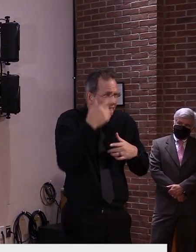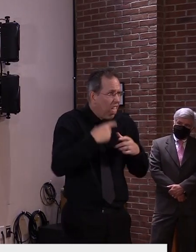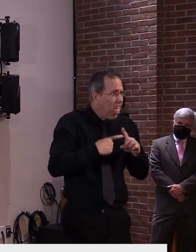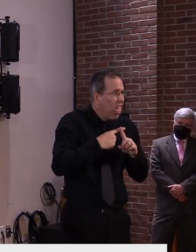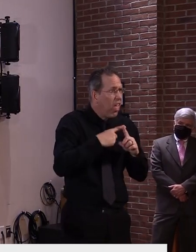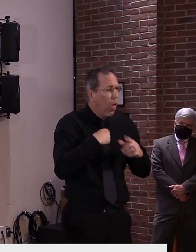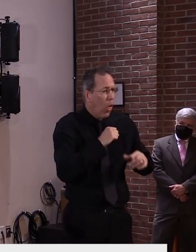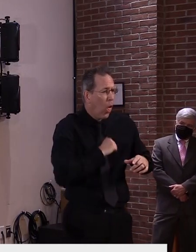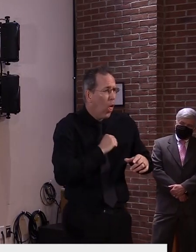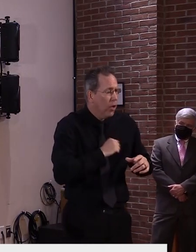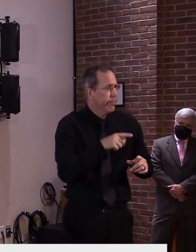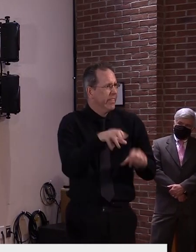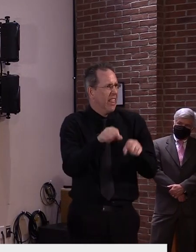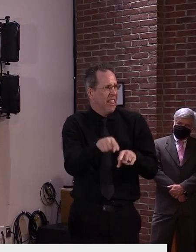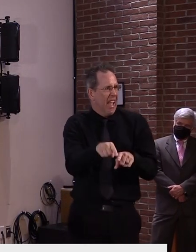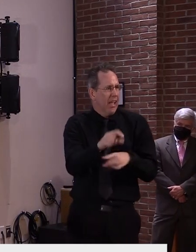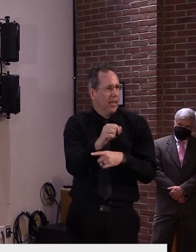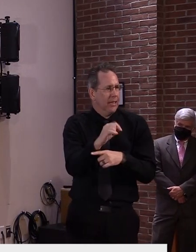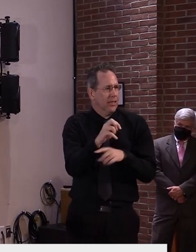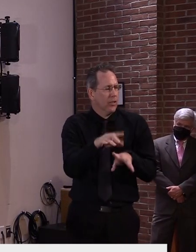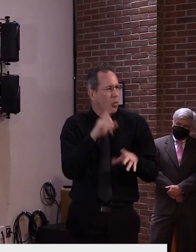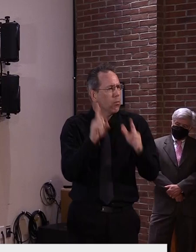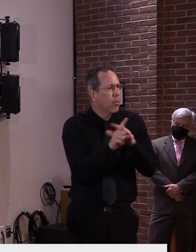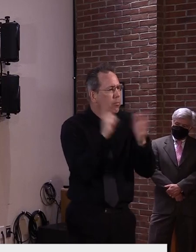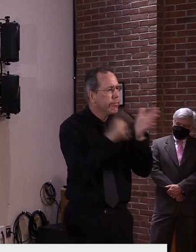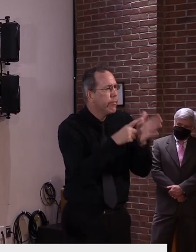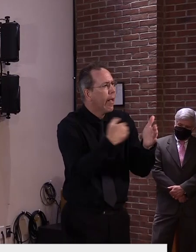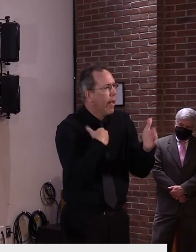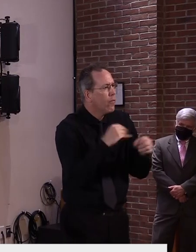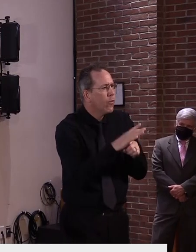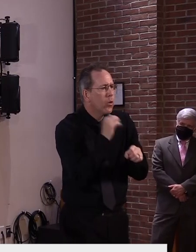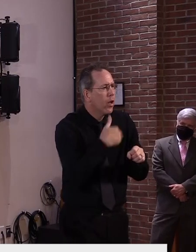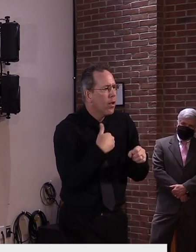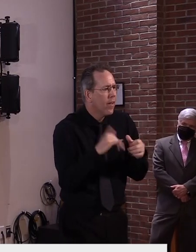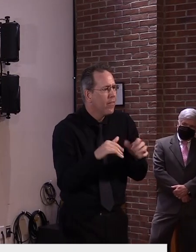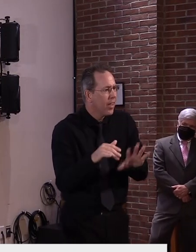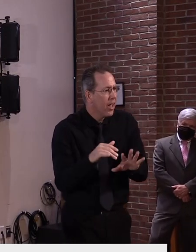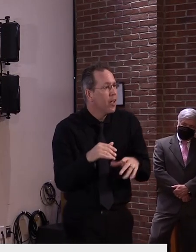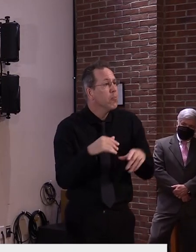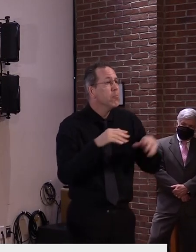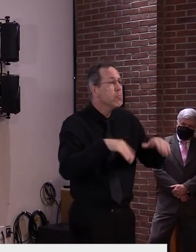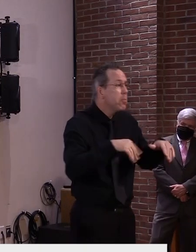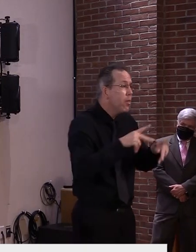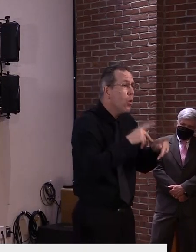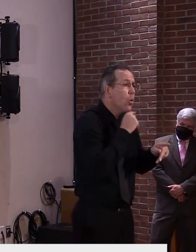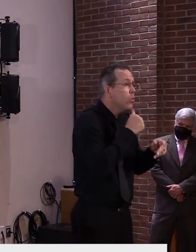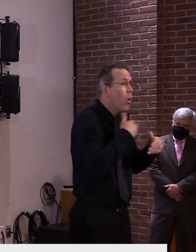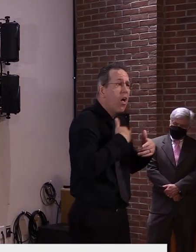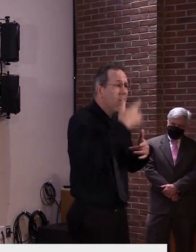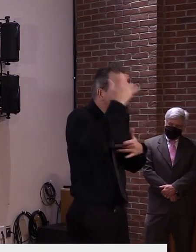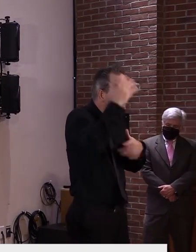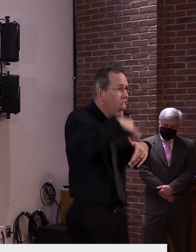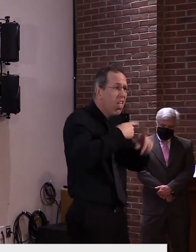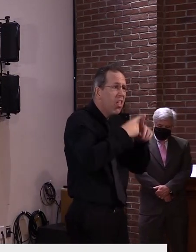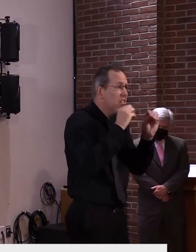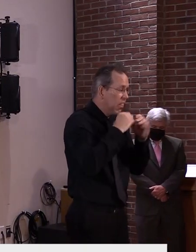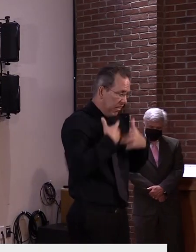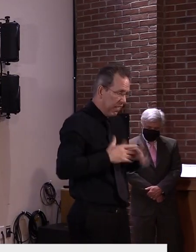an accurate test result in a person who's symptomatic, in an area where there's prevalence of